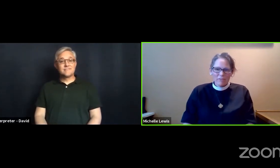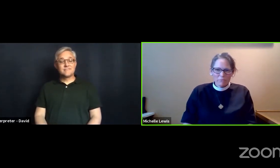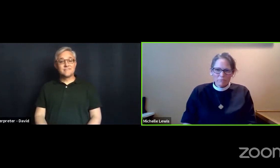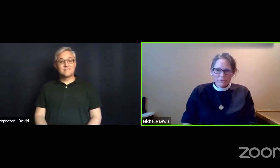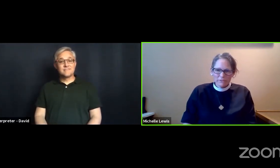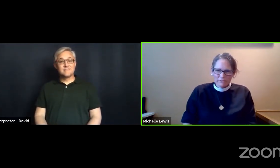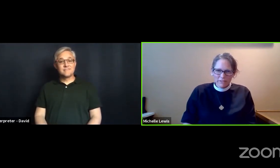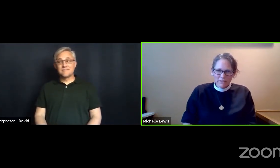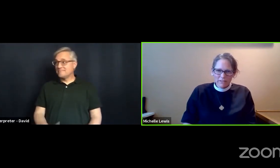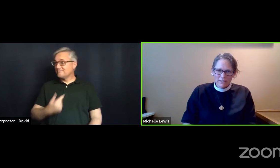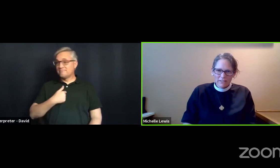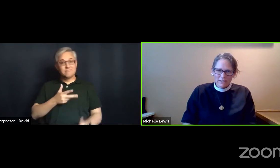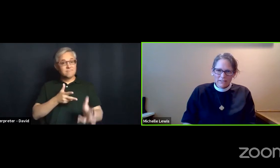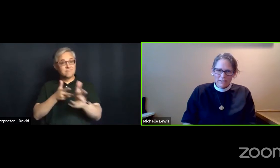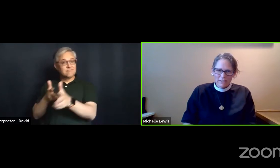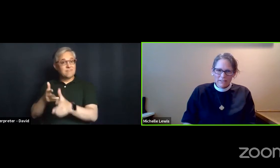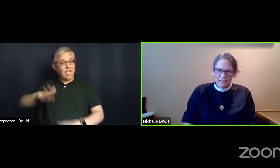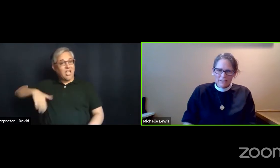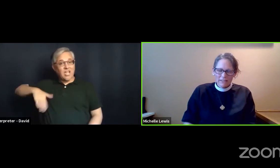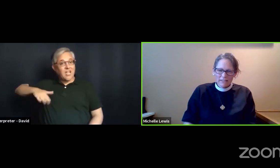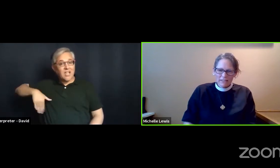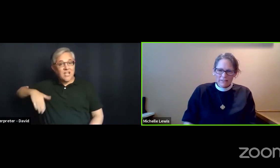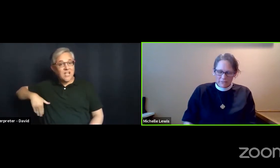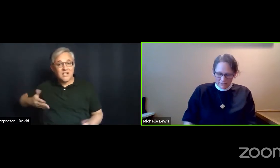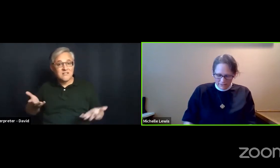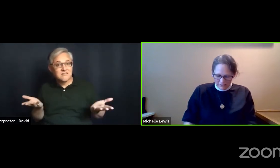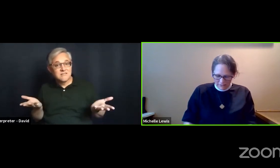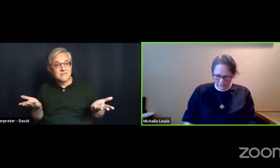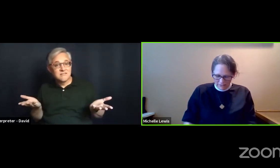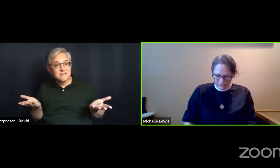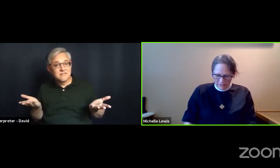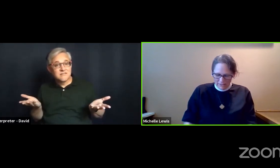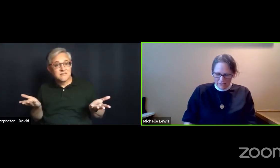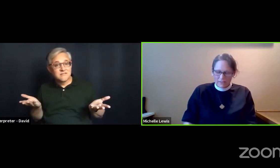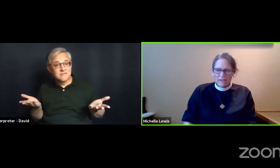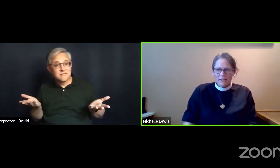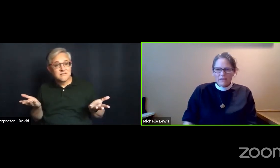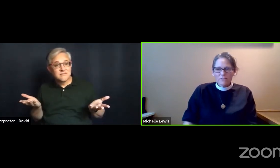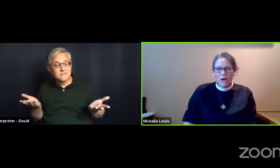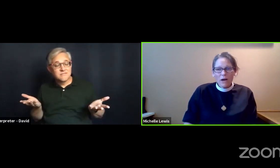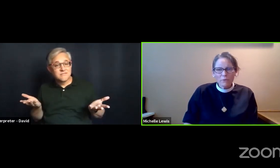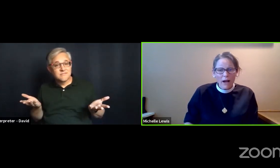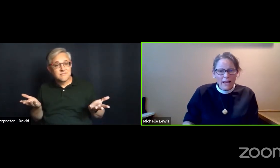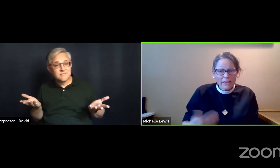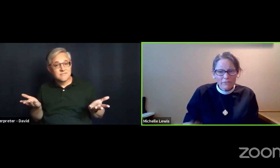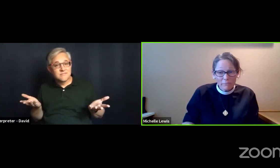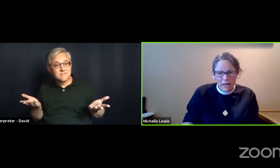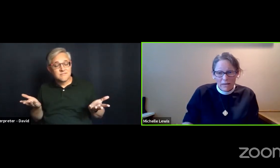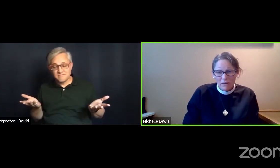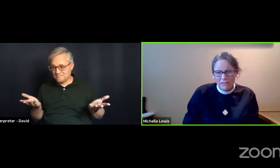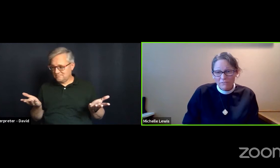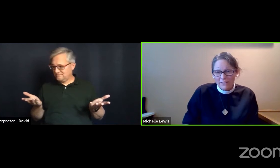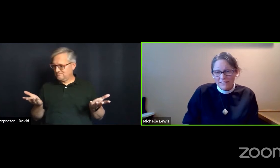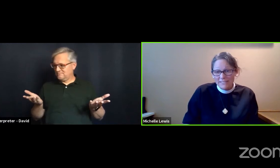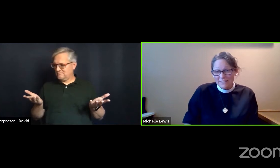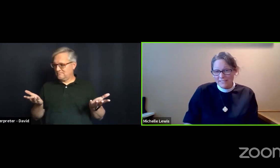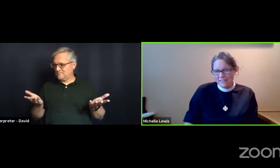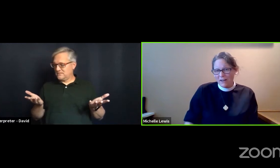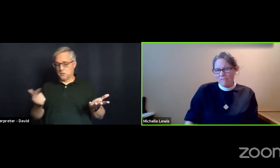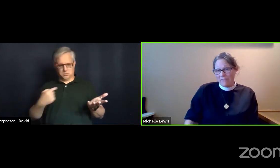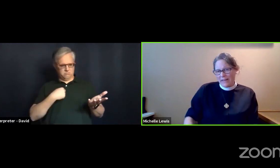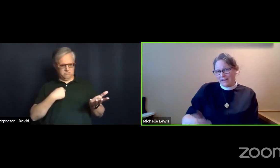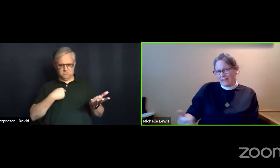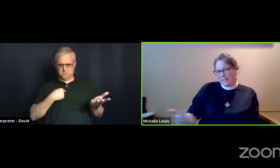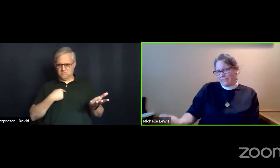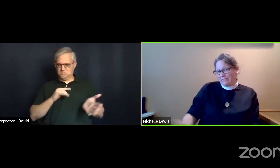I haven't been pulled over. So how do I give up my benefits